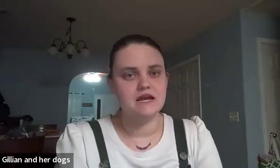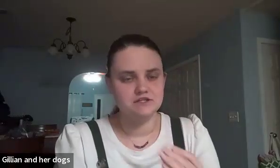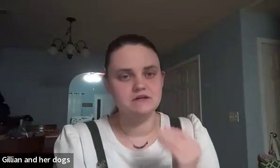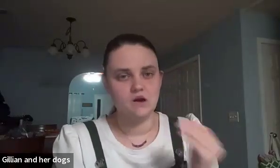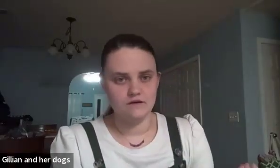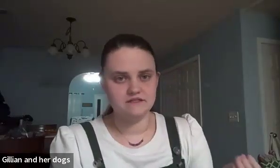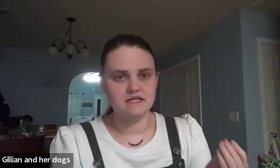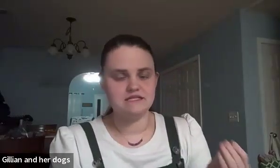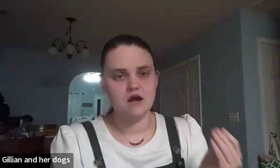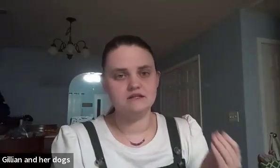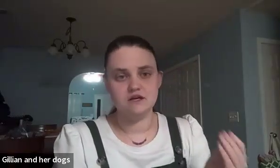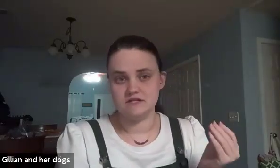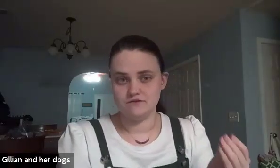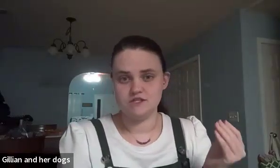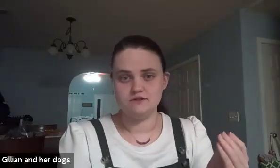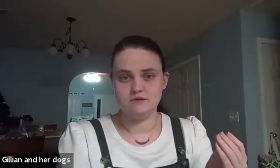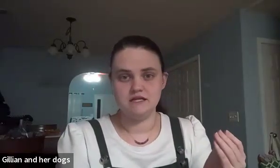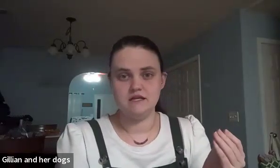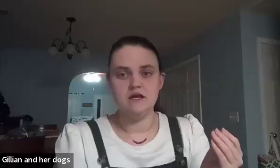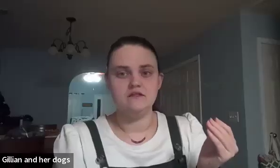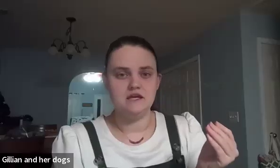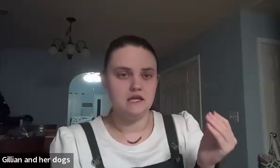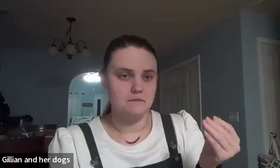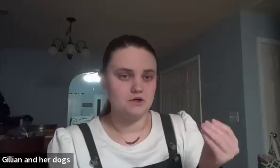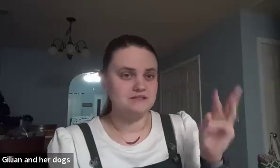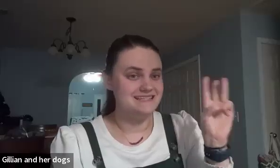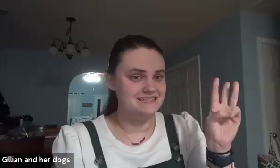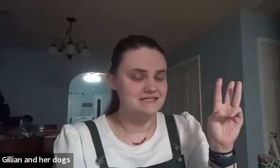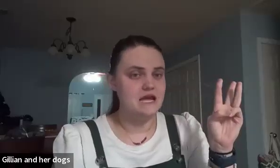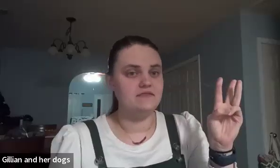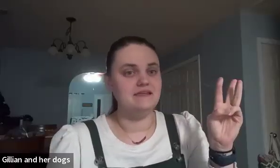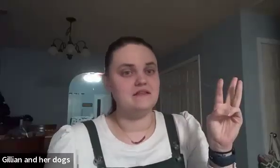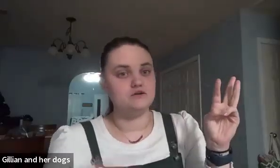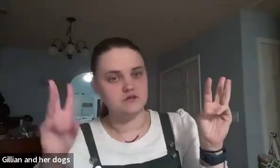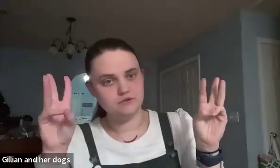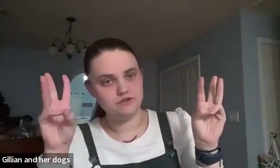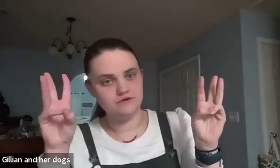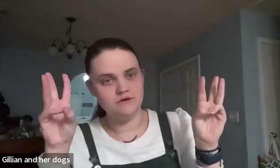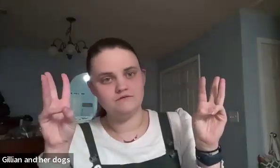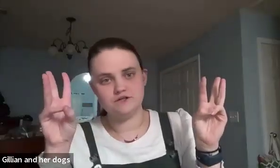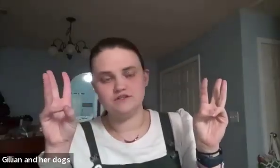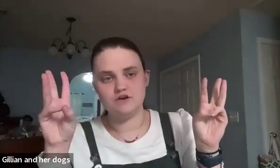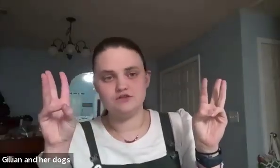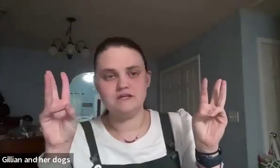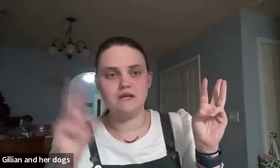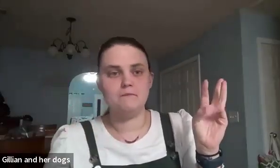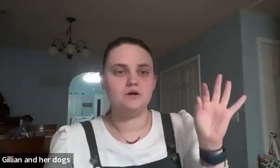that I do get often is how to tell the difference between the number 6 and the letter W versus also the